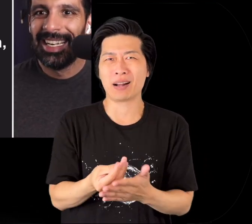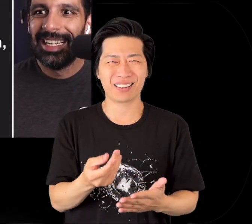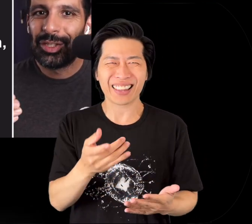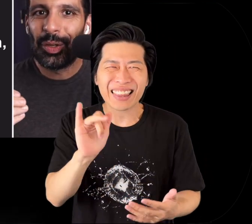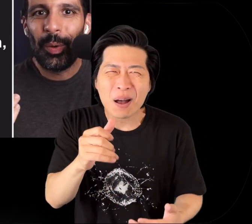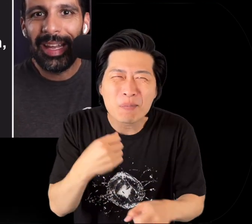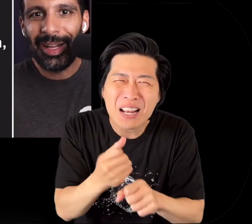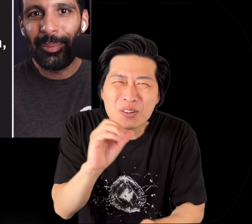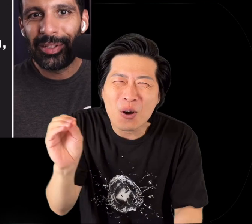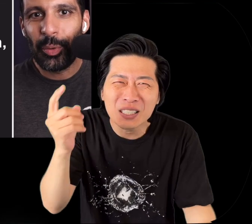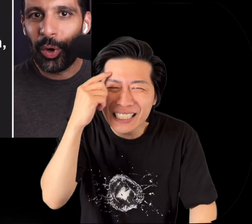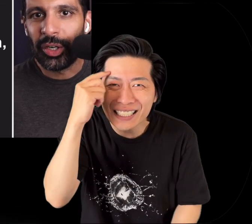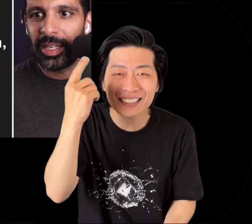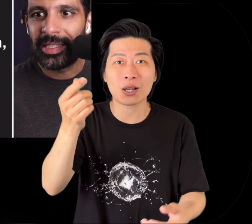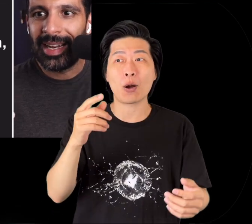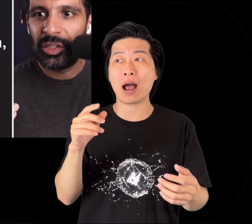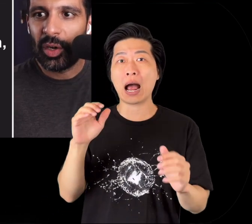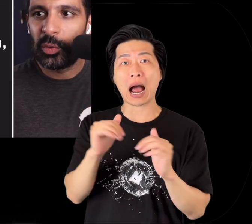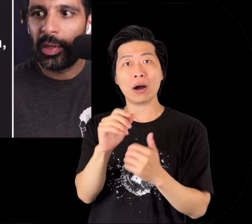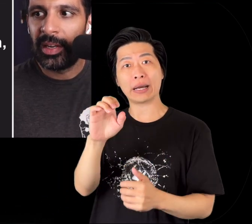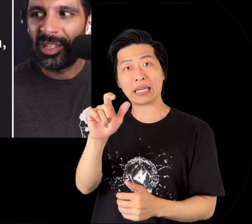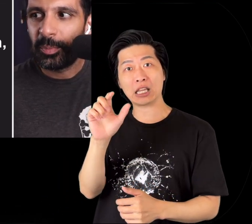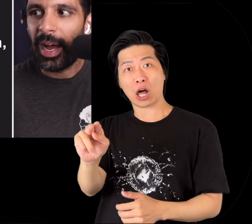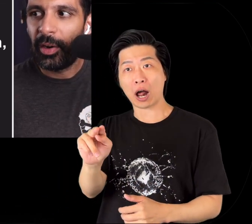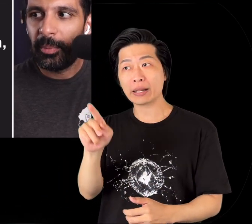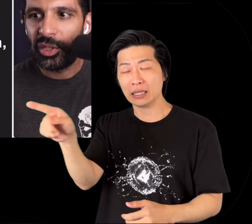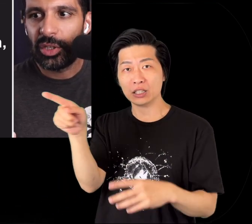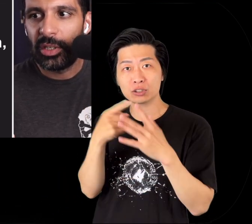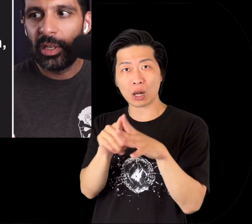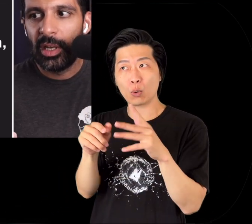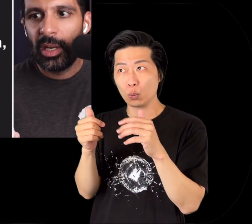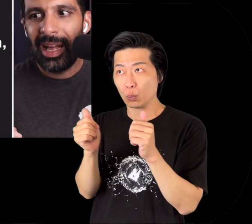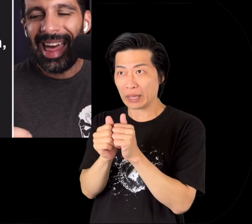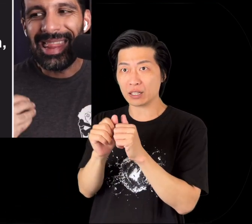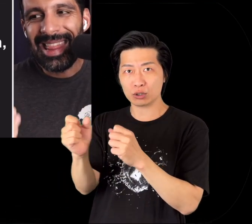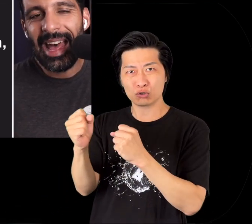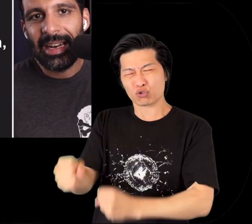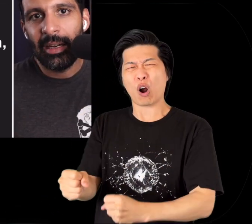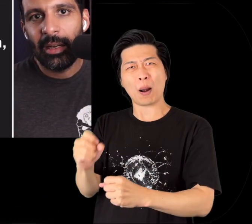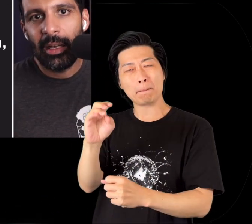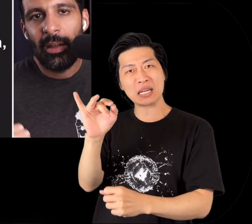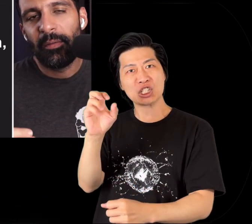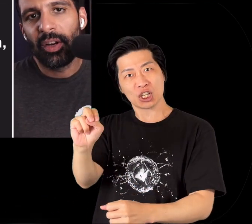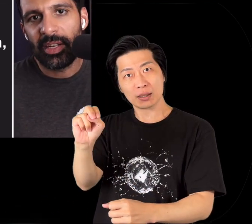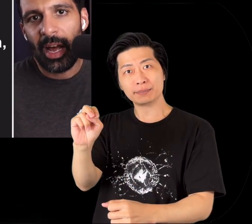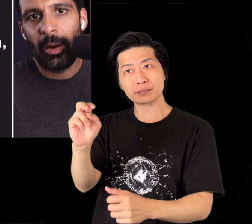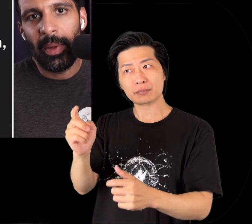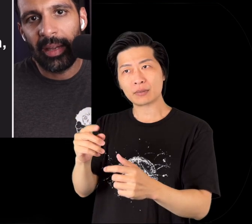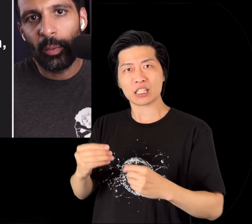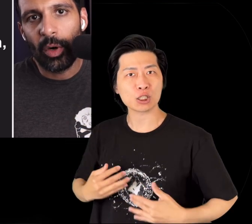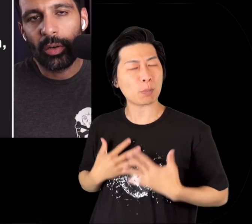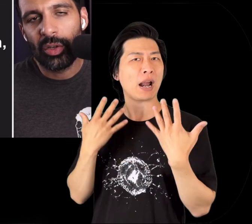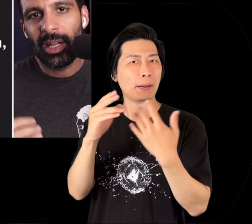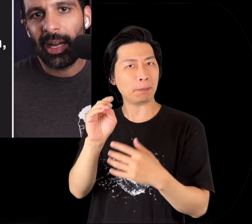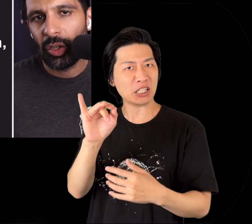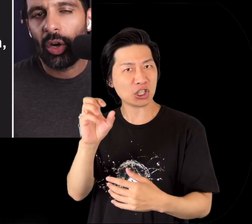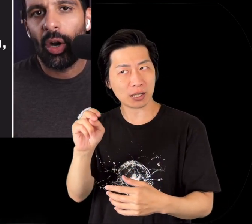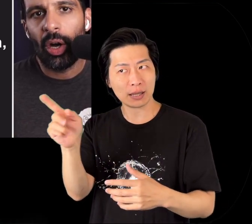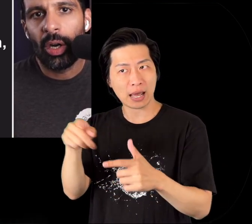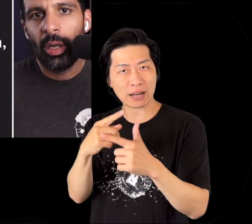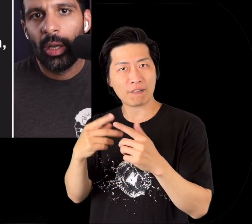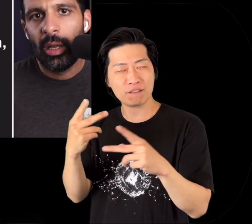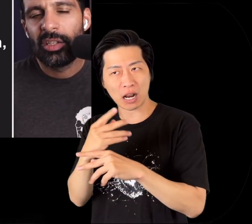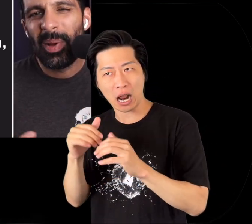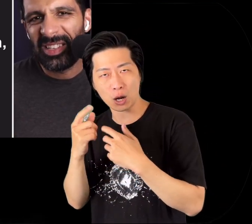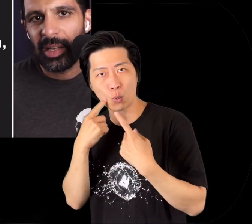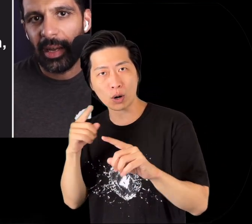sense. So the way Elon Musk works is that he starts with an inspiring mission and then he figures out how to make it work. So the electric